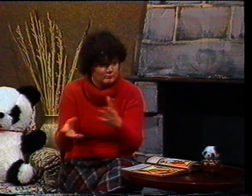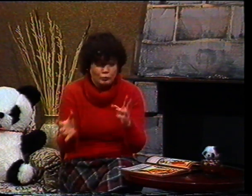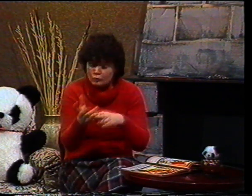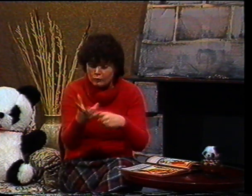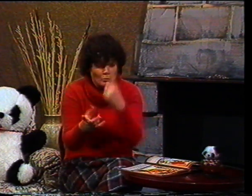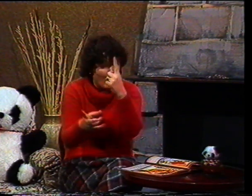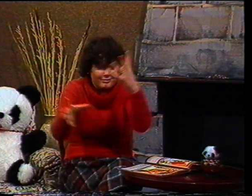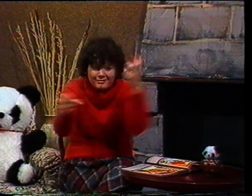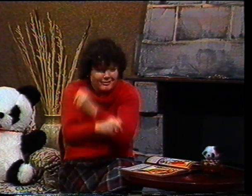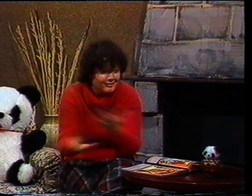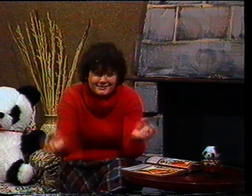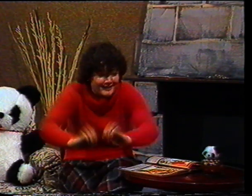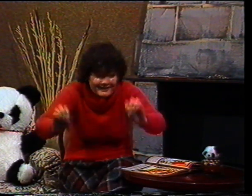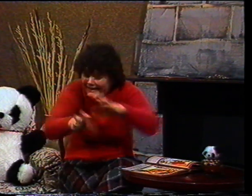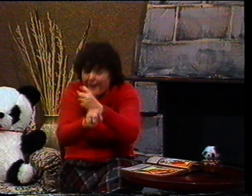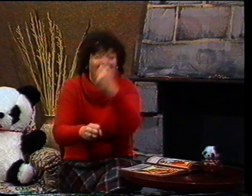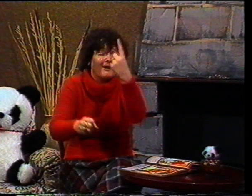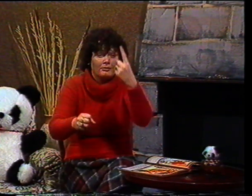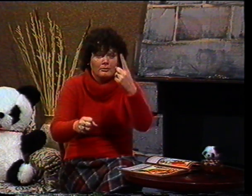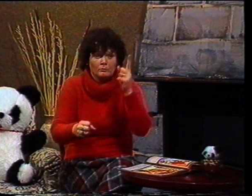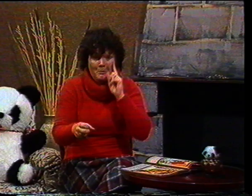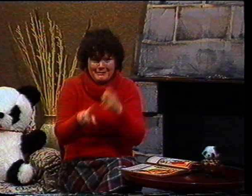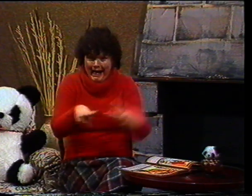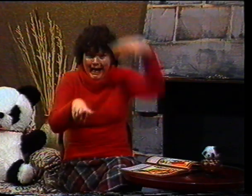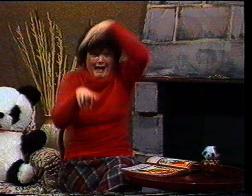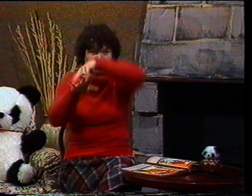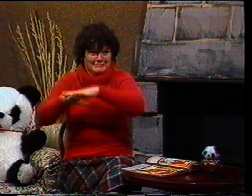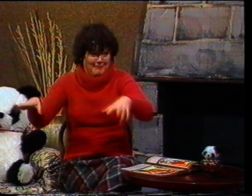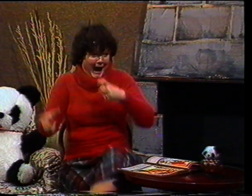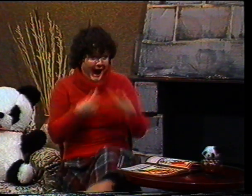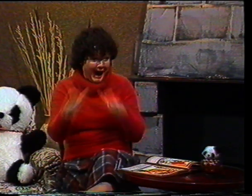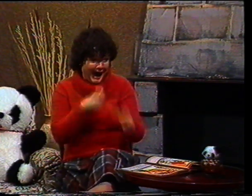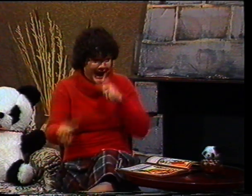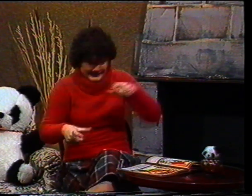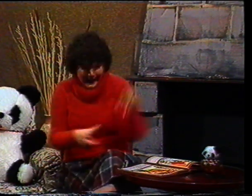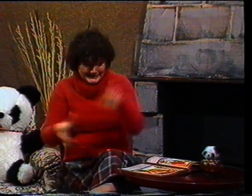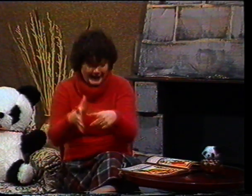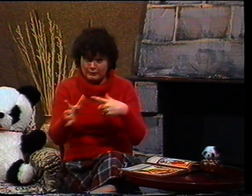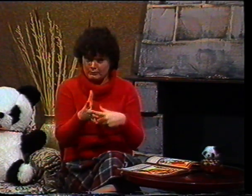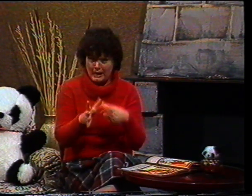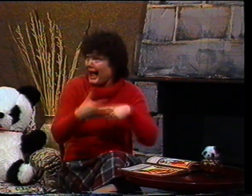tried, but it didn't catch one, not one. The woman leapt onto the table, and she screamed, "Kill